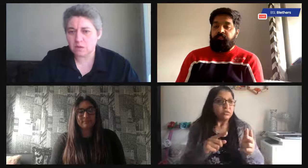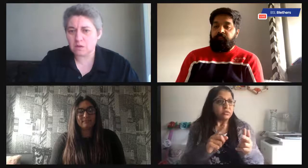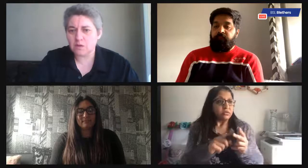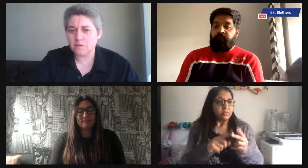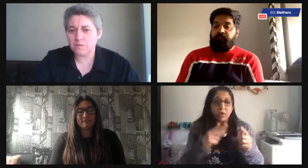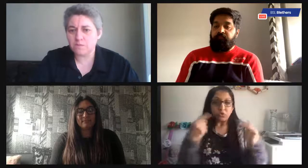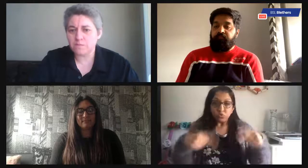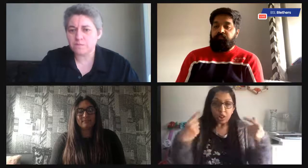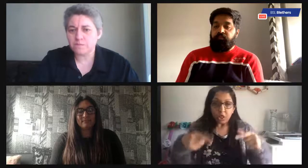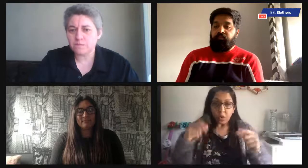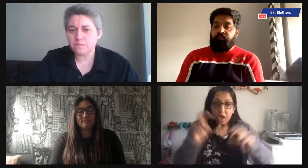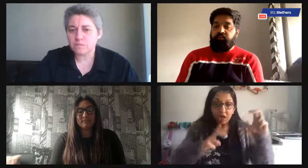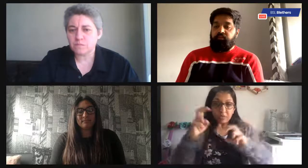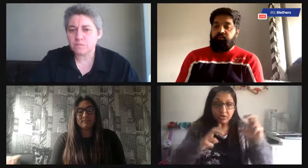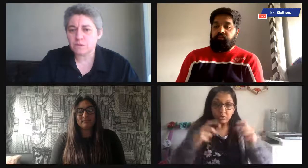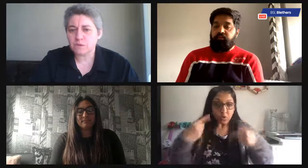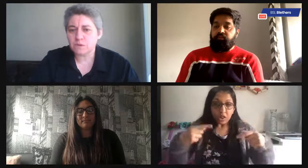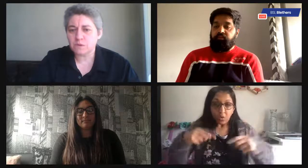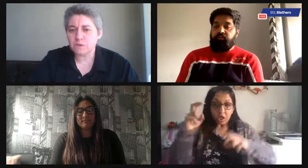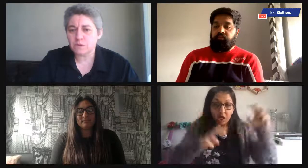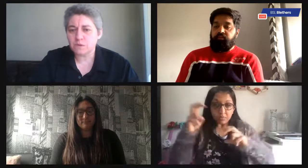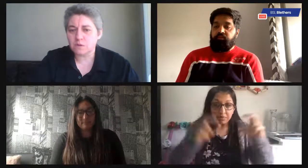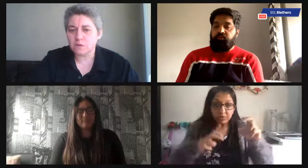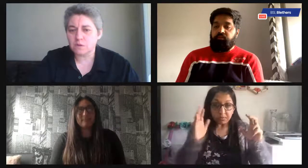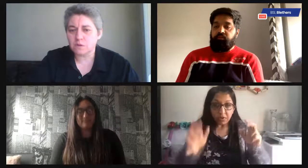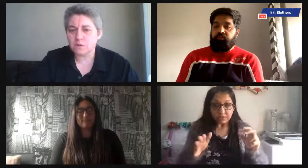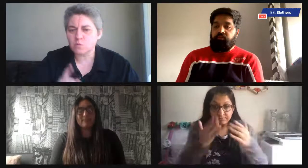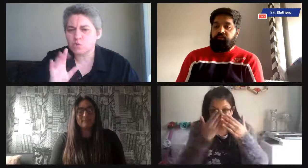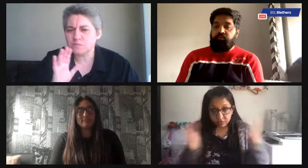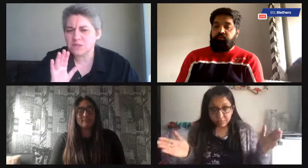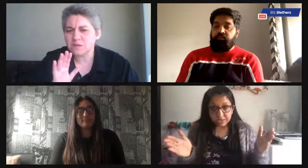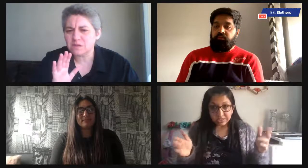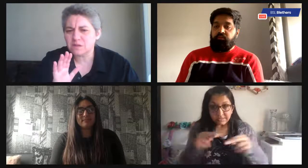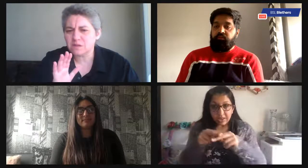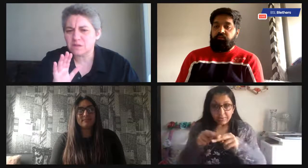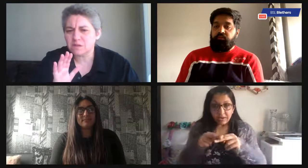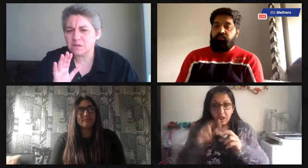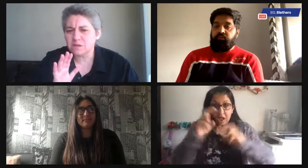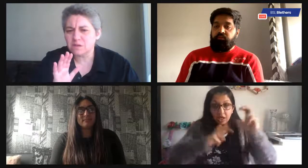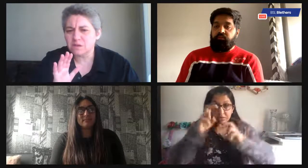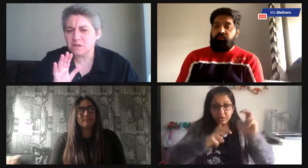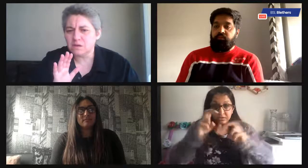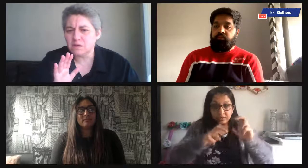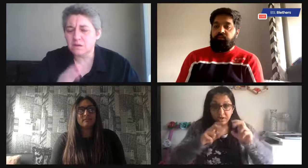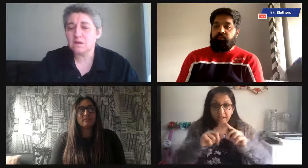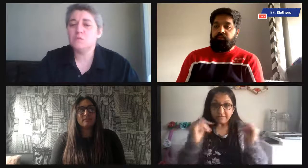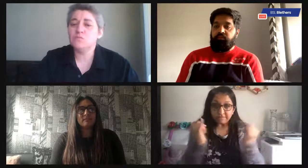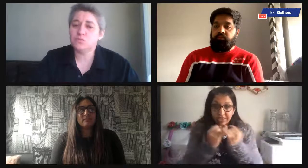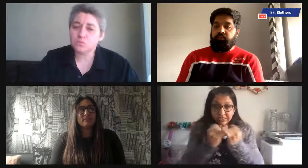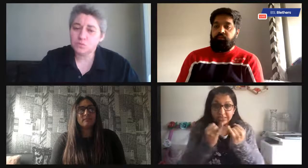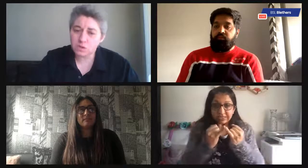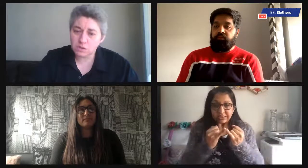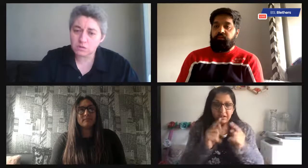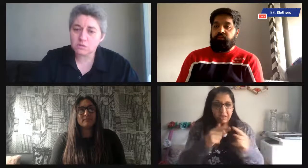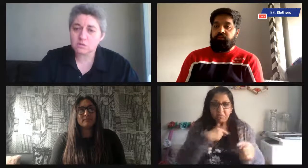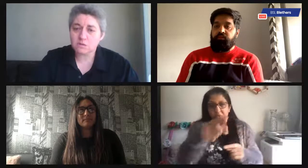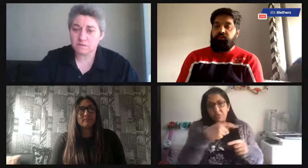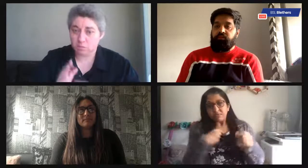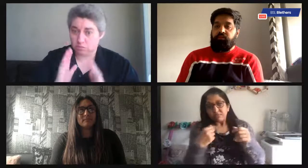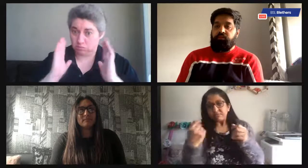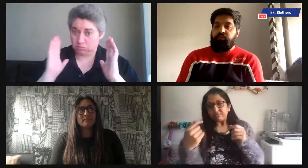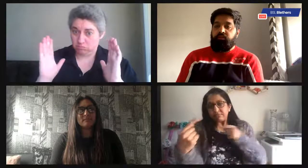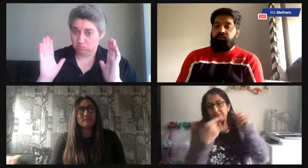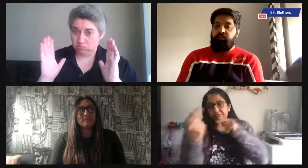Ramadan. Um, you're not allowed to do any arguments with the family or